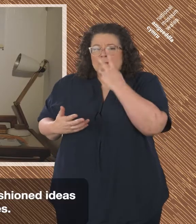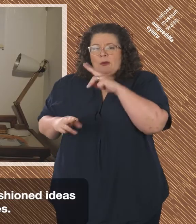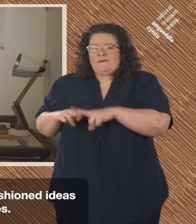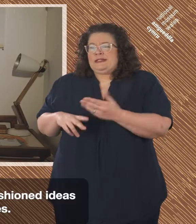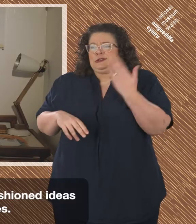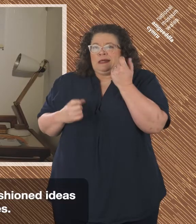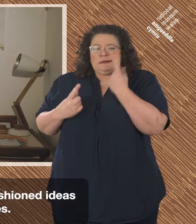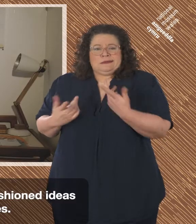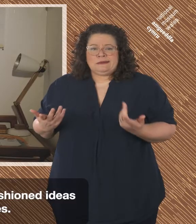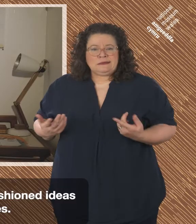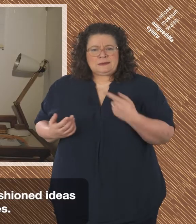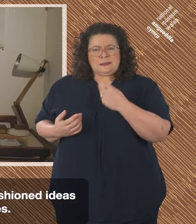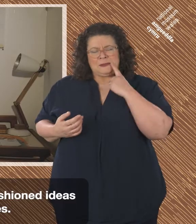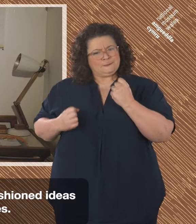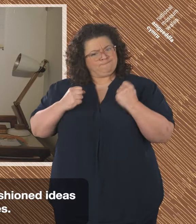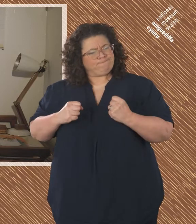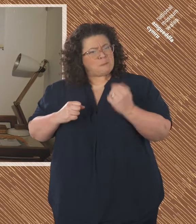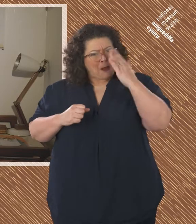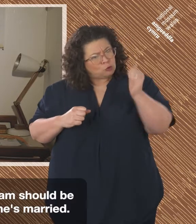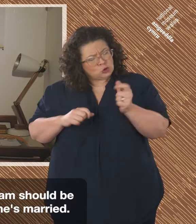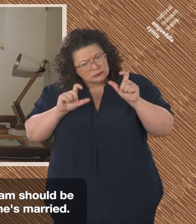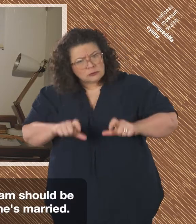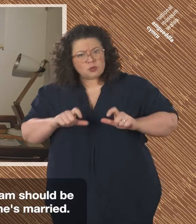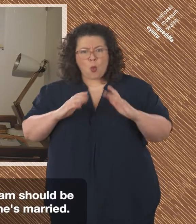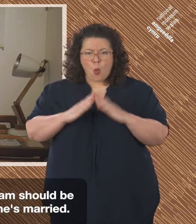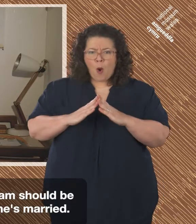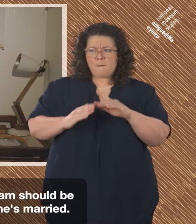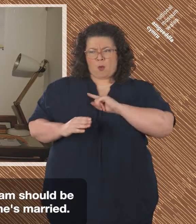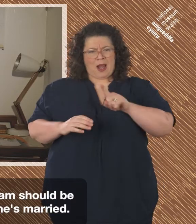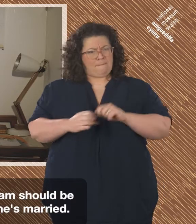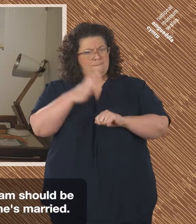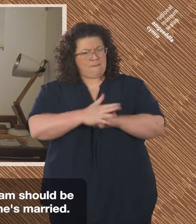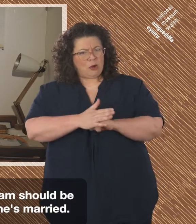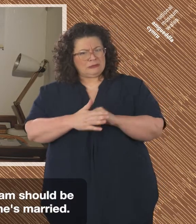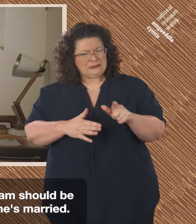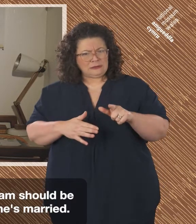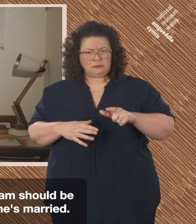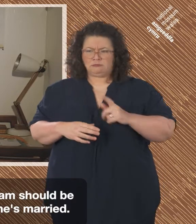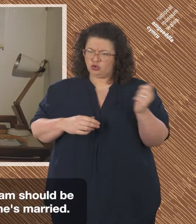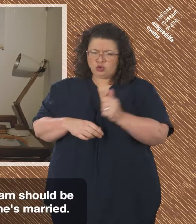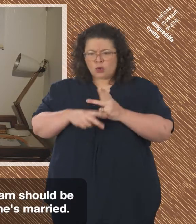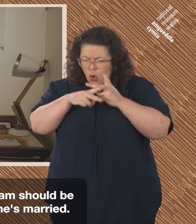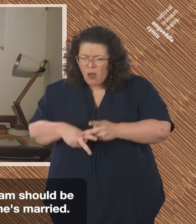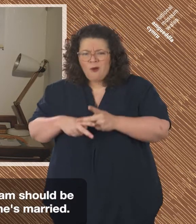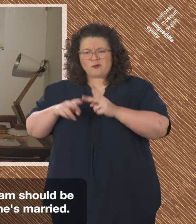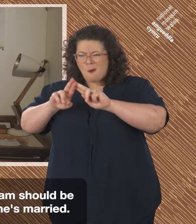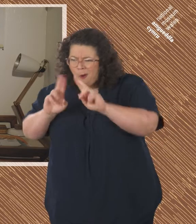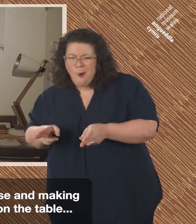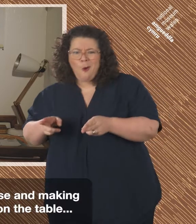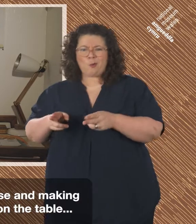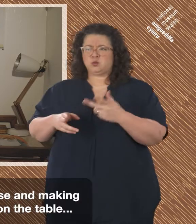Dad has some old fashioned ideas sometimes. He still thinks that mam should be at home because she's married.